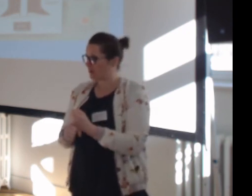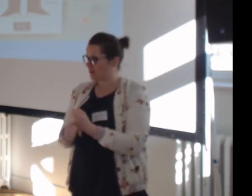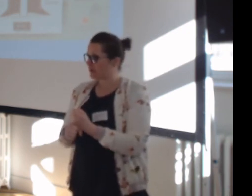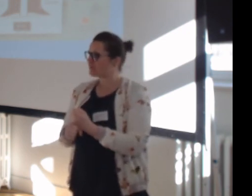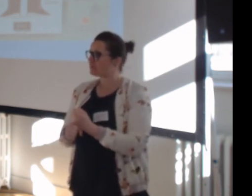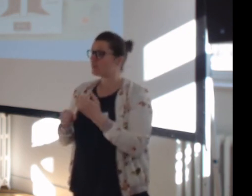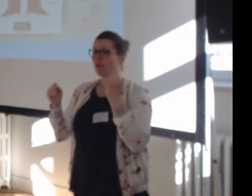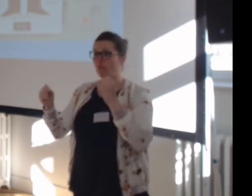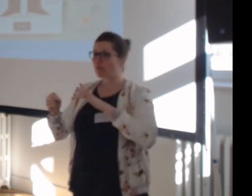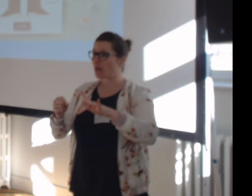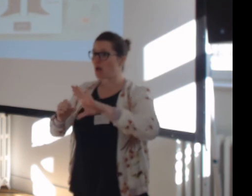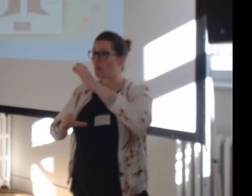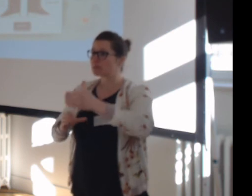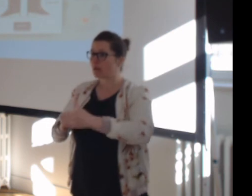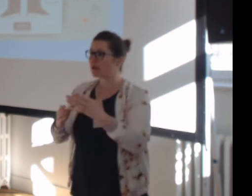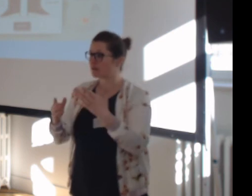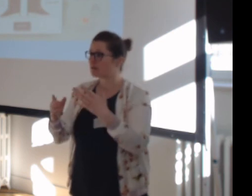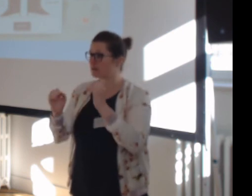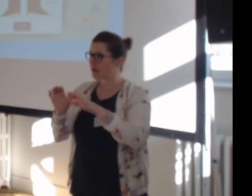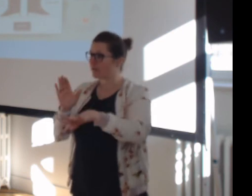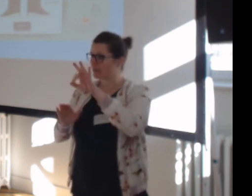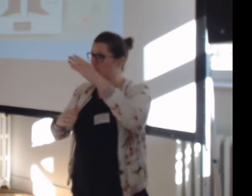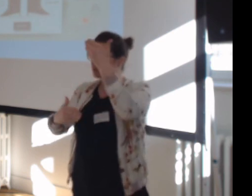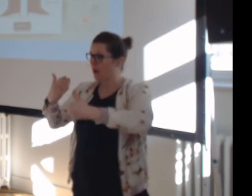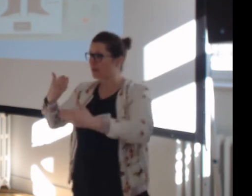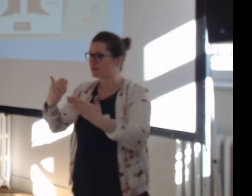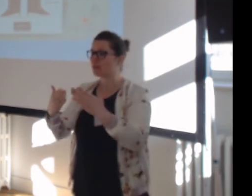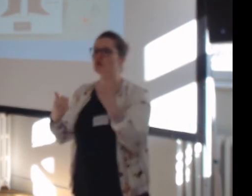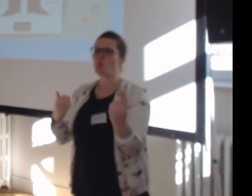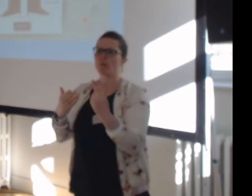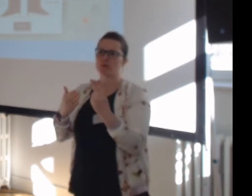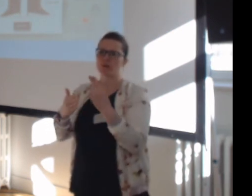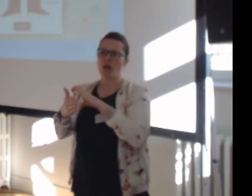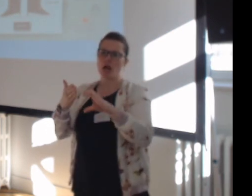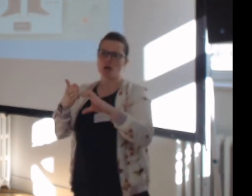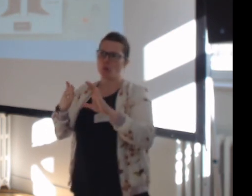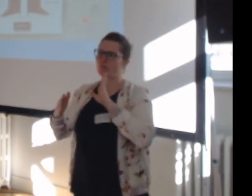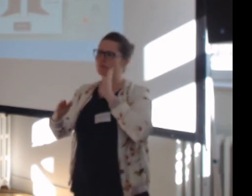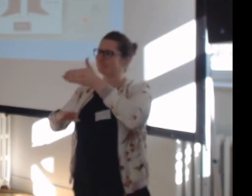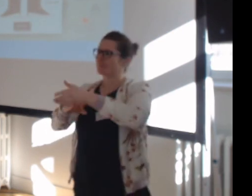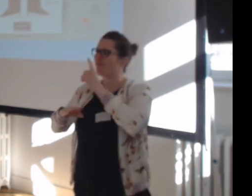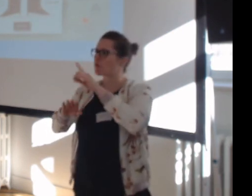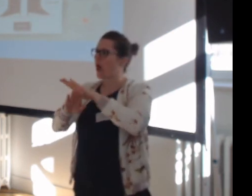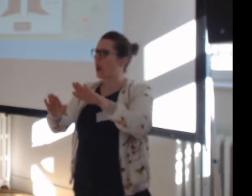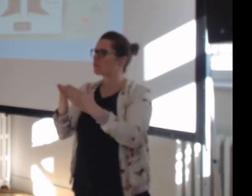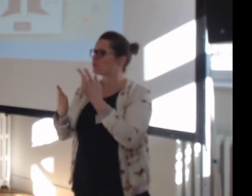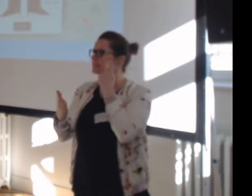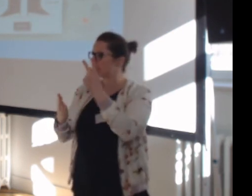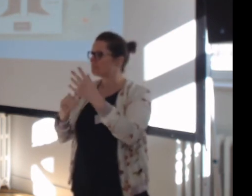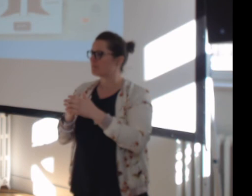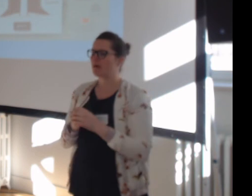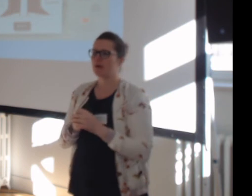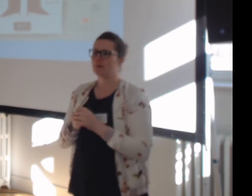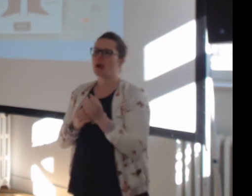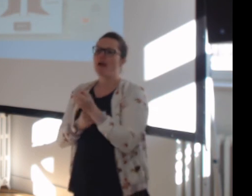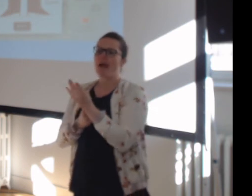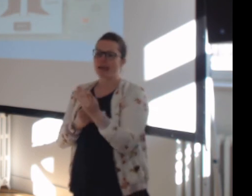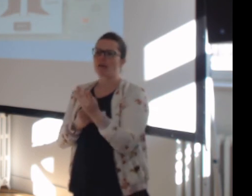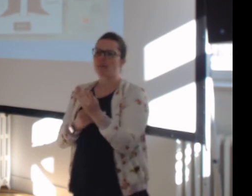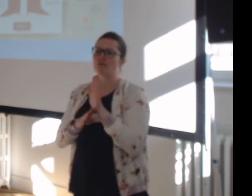go on the web and find the website. You need an account to be able to see all the books, but there are a couple of samples that you can